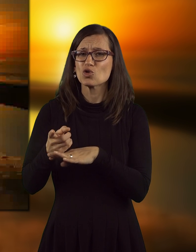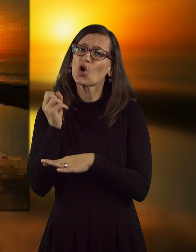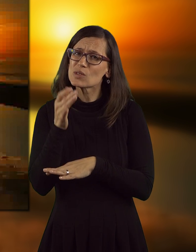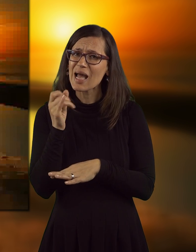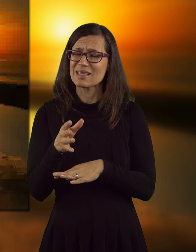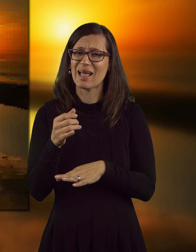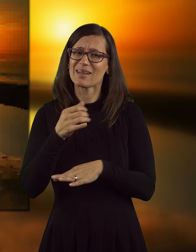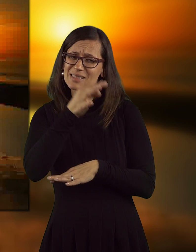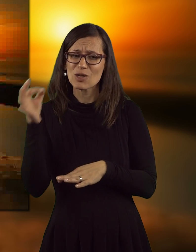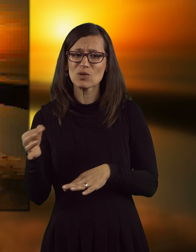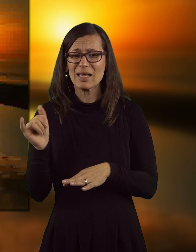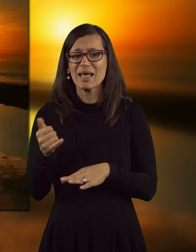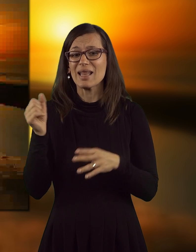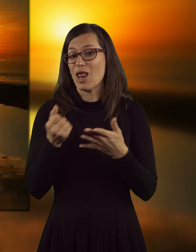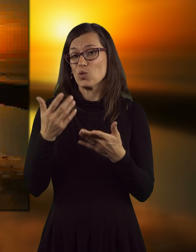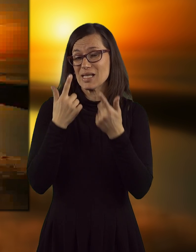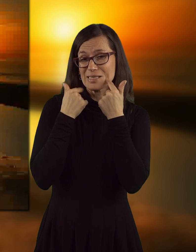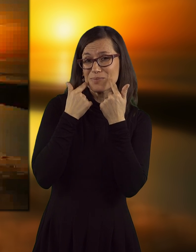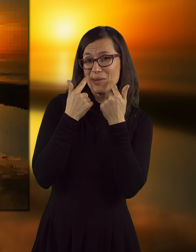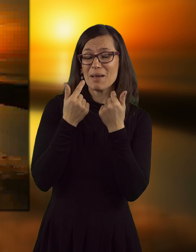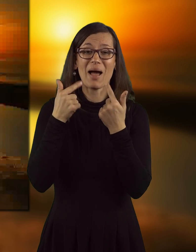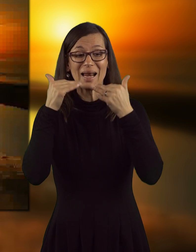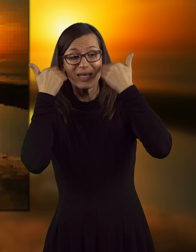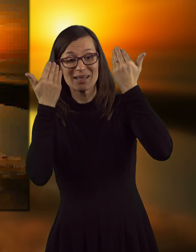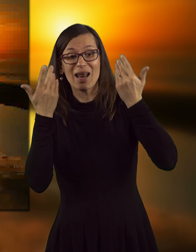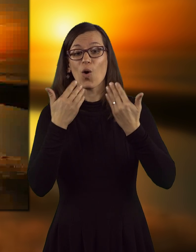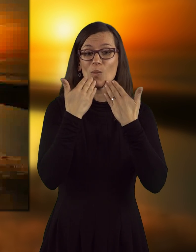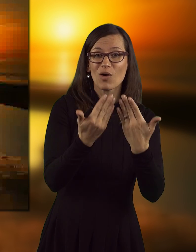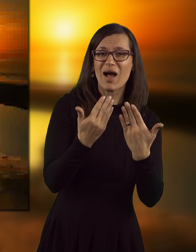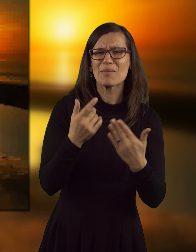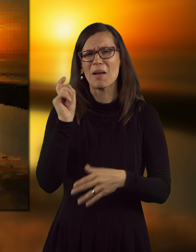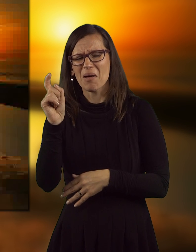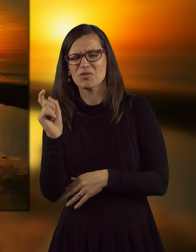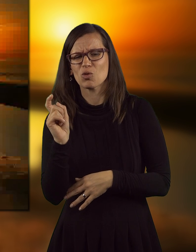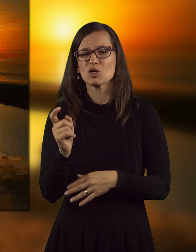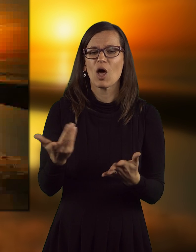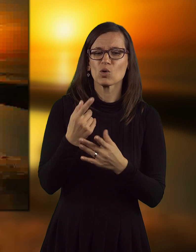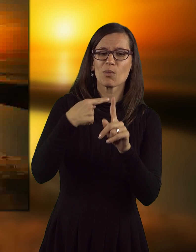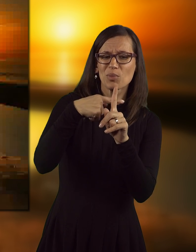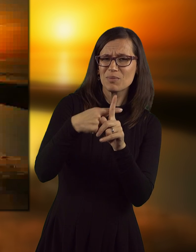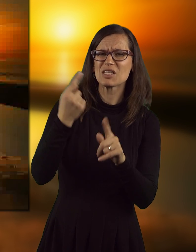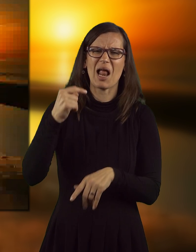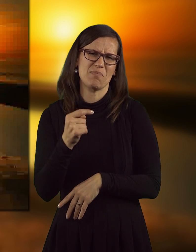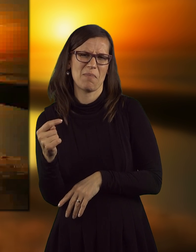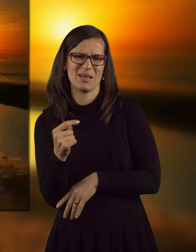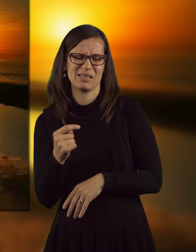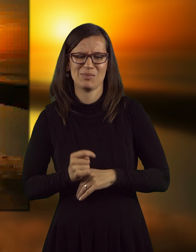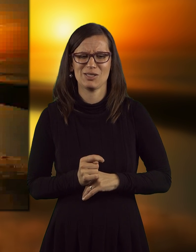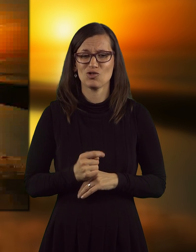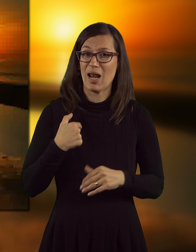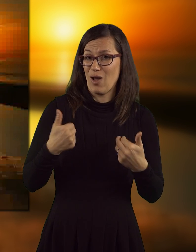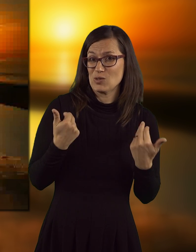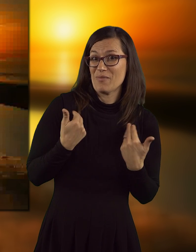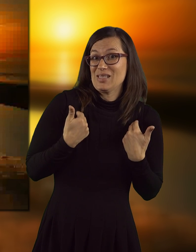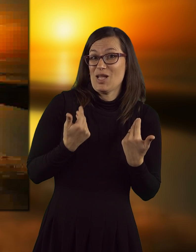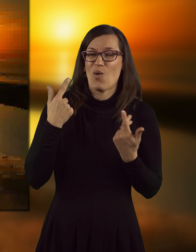all day, every day, is I can laugh or I can cry. I can compliment or I can complain. I can be optimistic or I can be pessimistic.